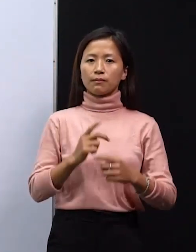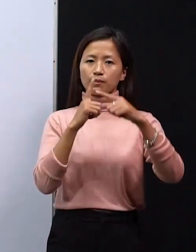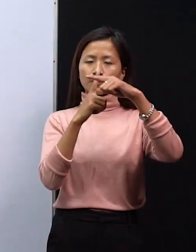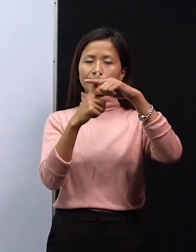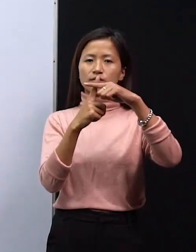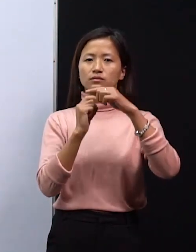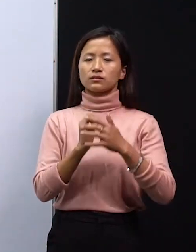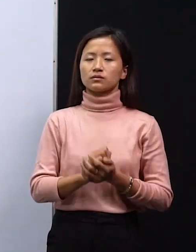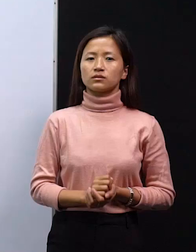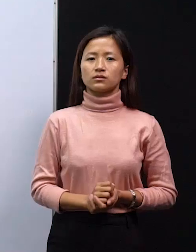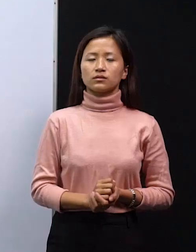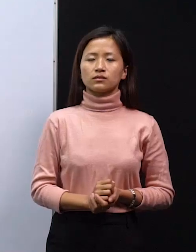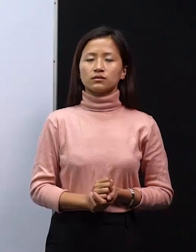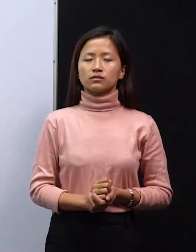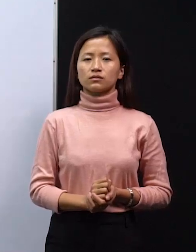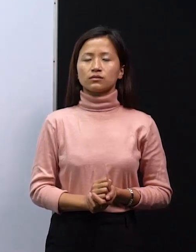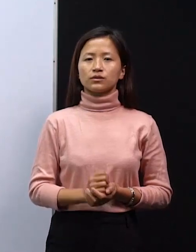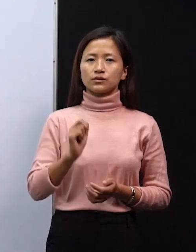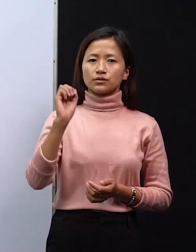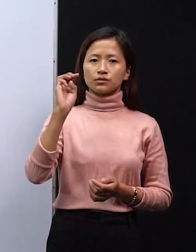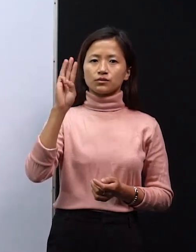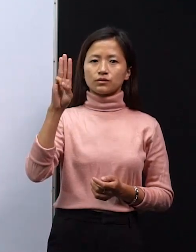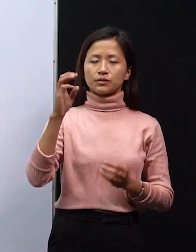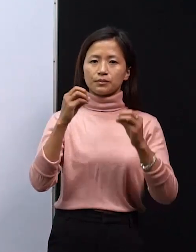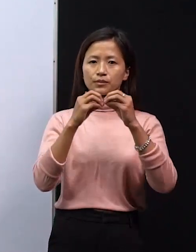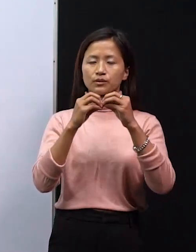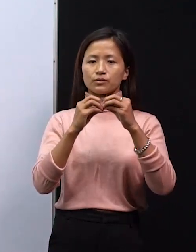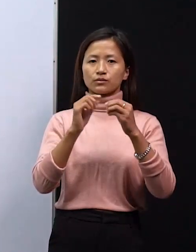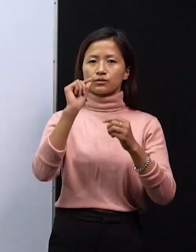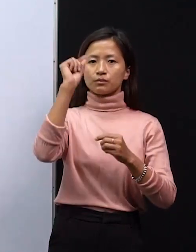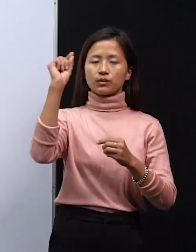plus 3b to the power 2